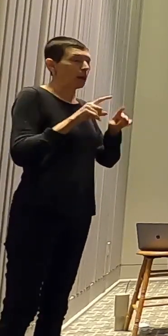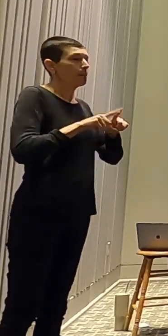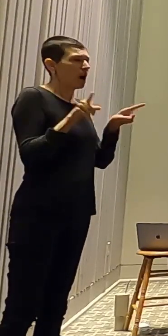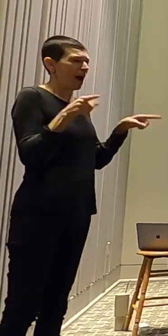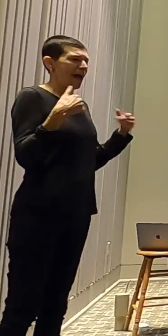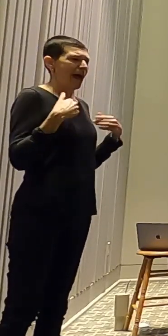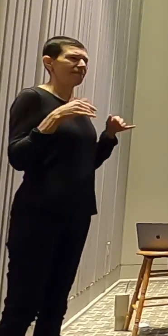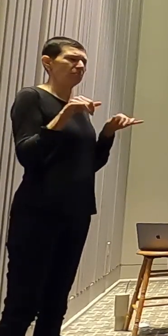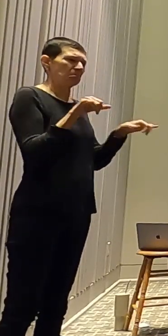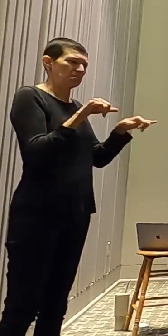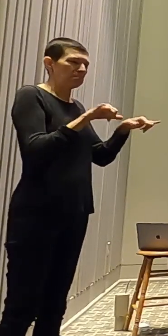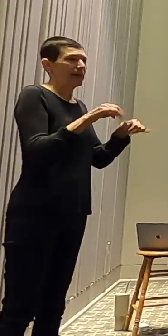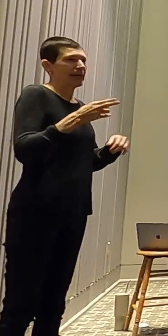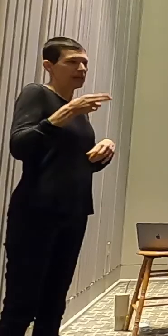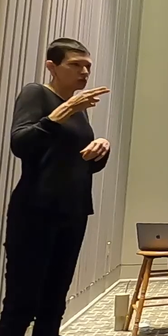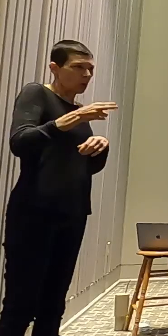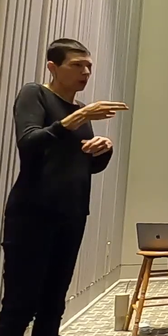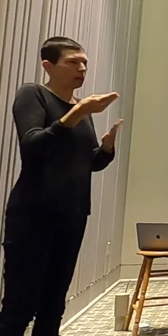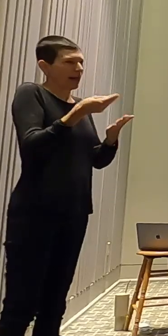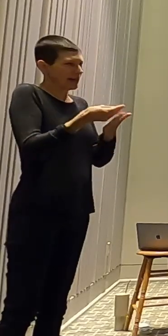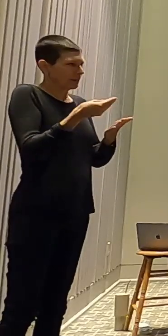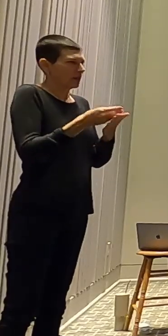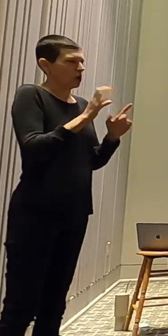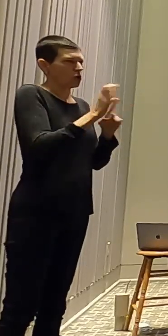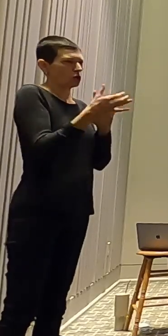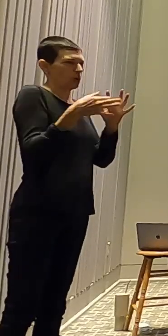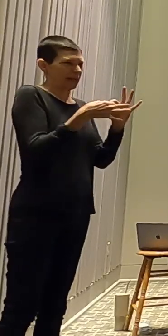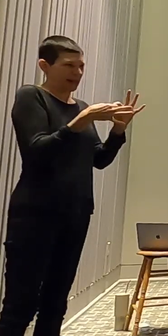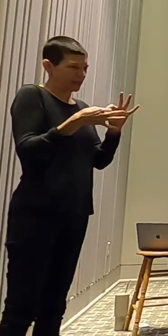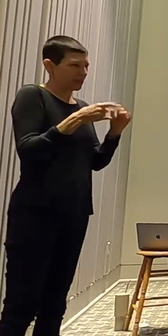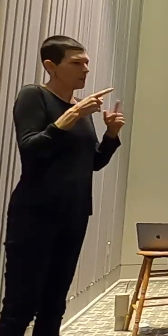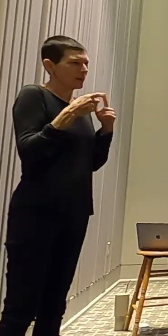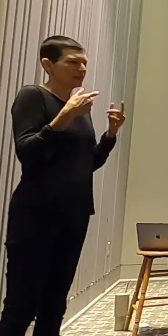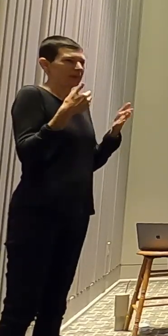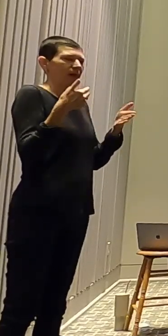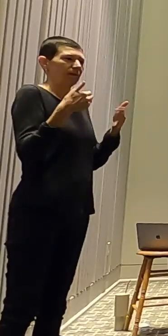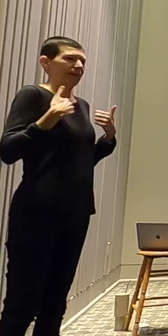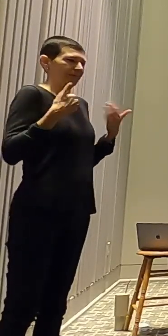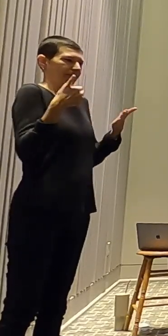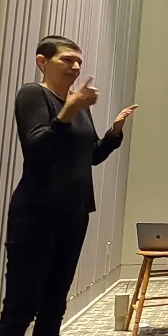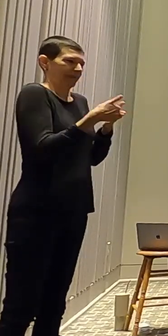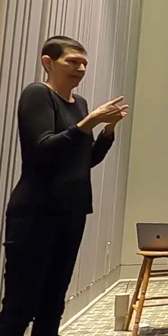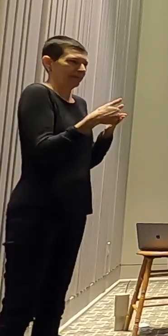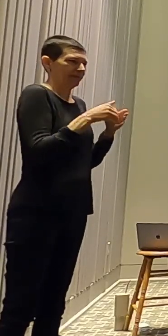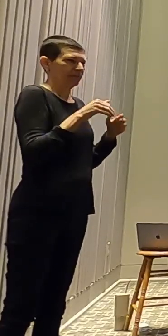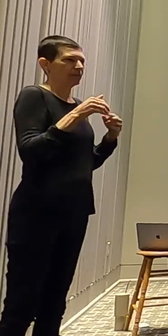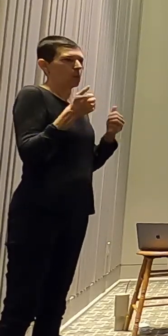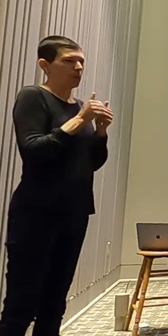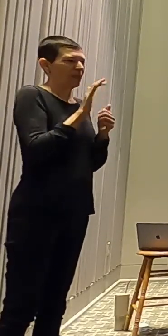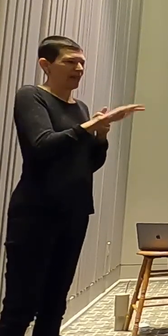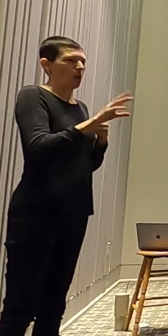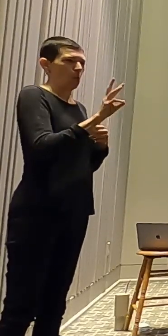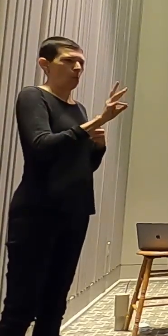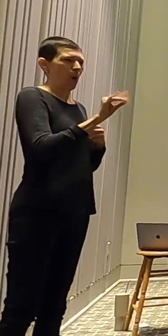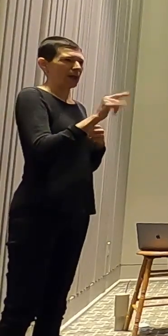historical, economic, and cultural connections as neighboring coastal peoples of the Wakashan language family.